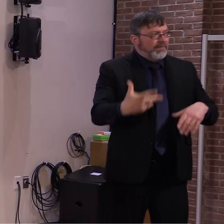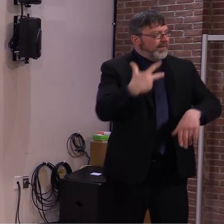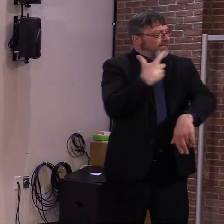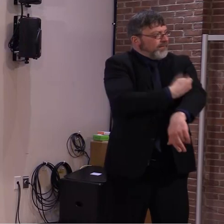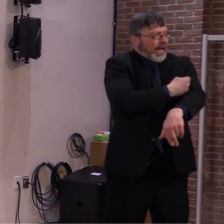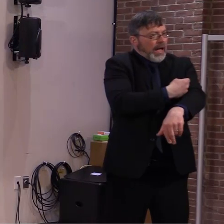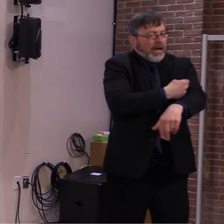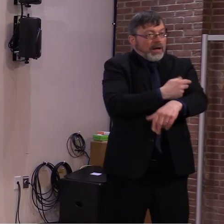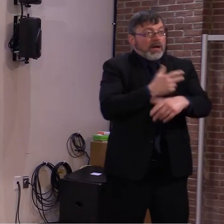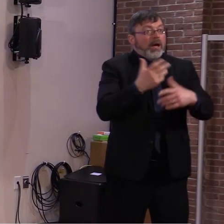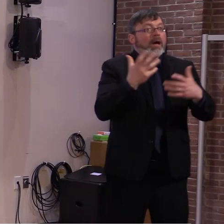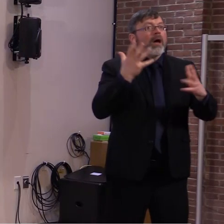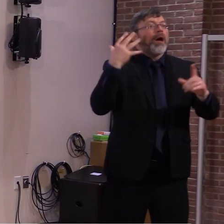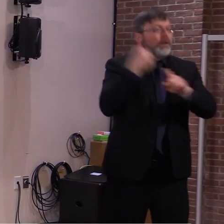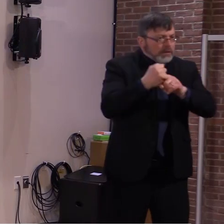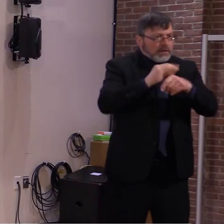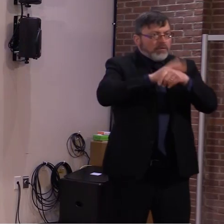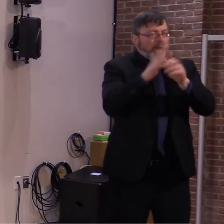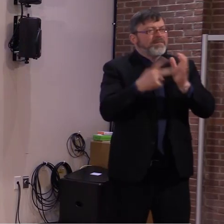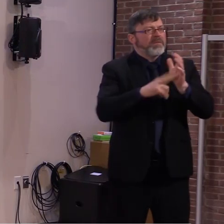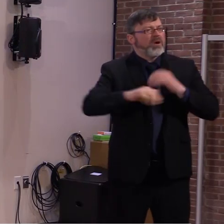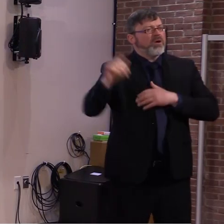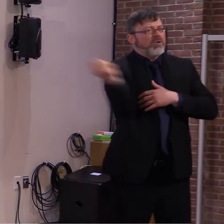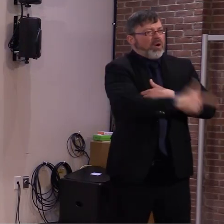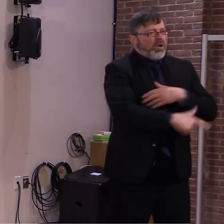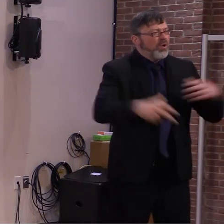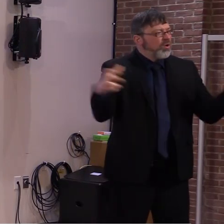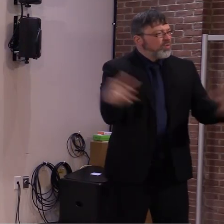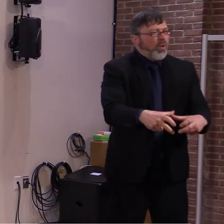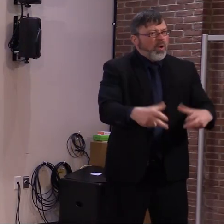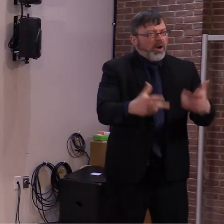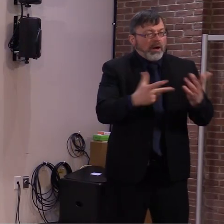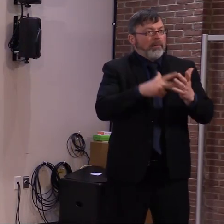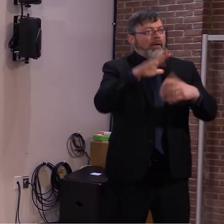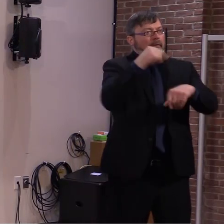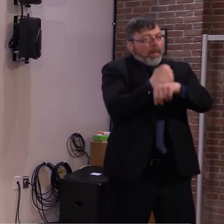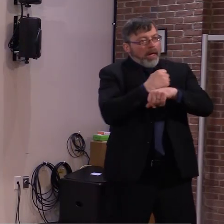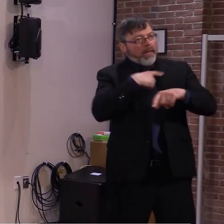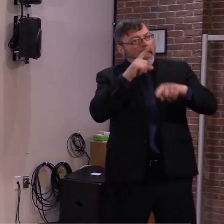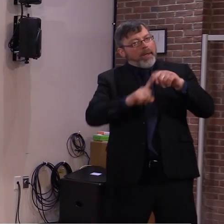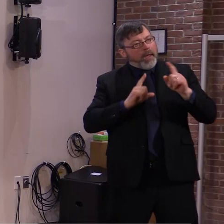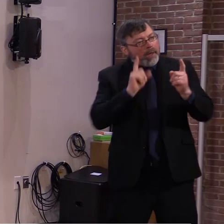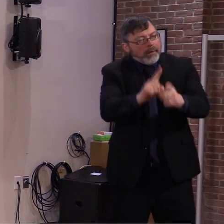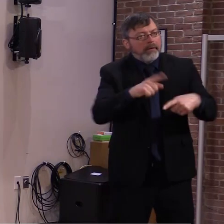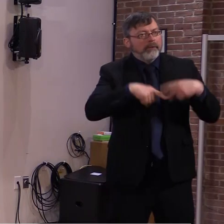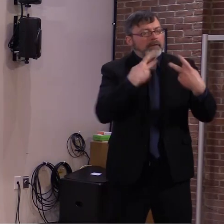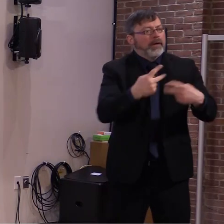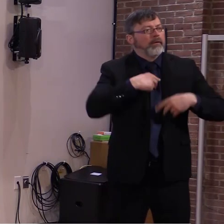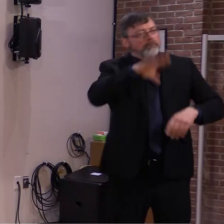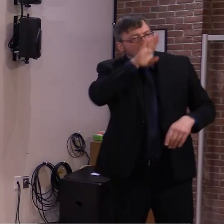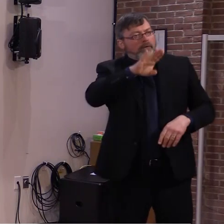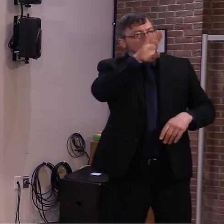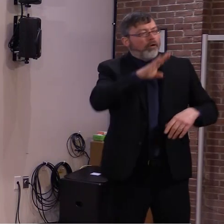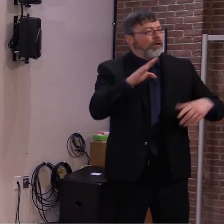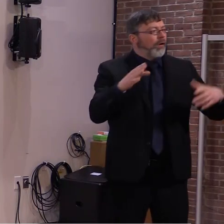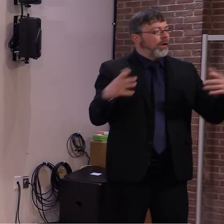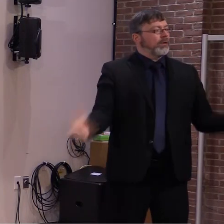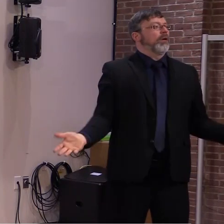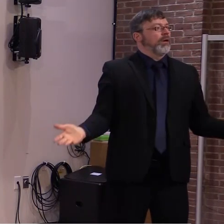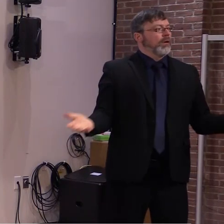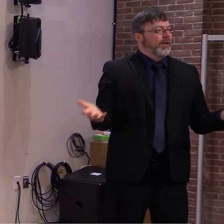the positive case or cases. Currently, 95% of the residents have been vaccinated, but